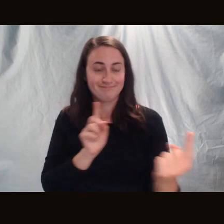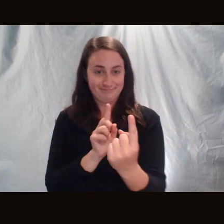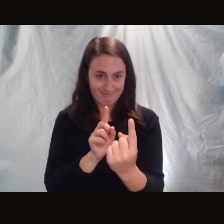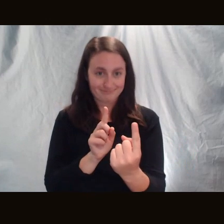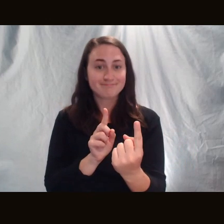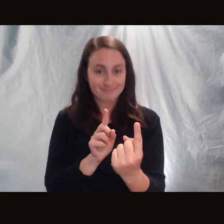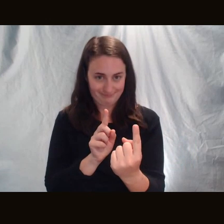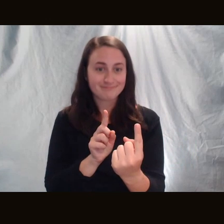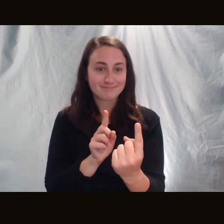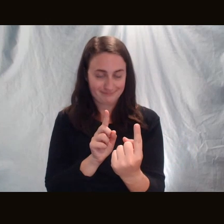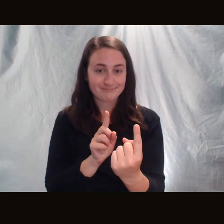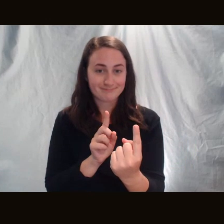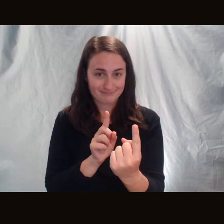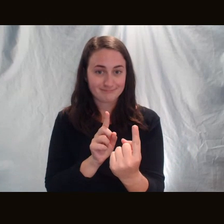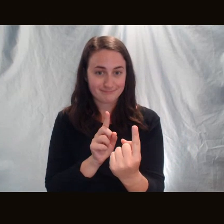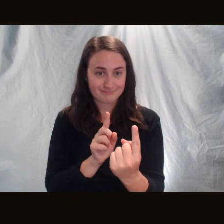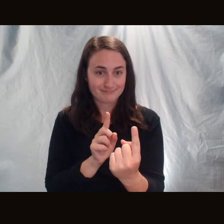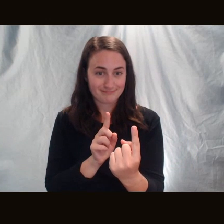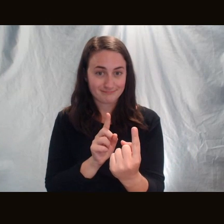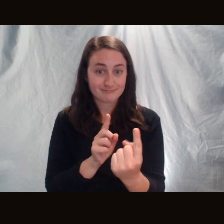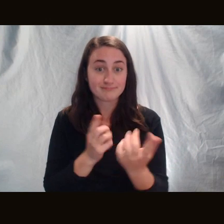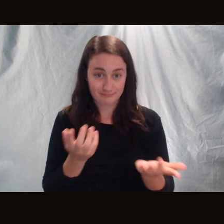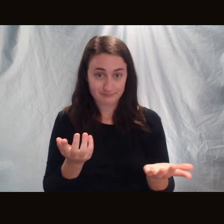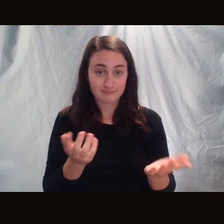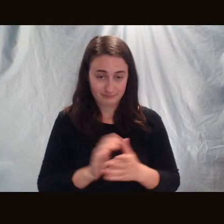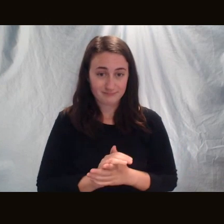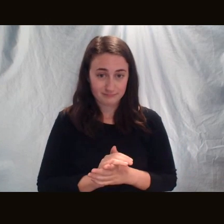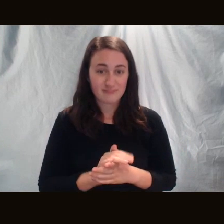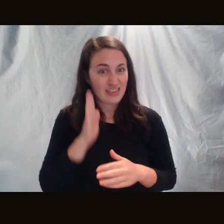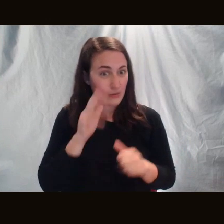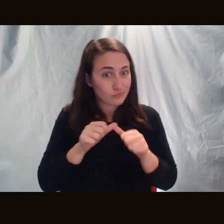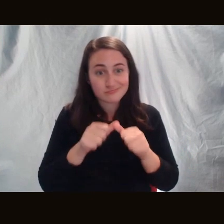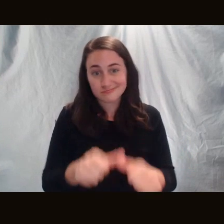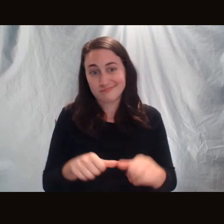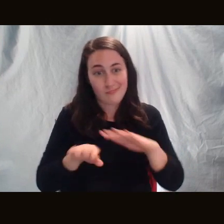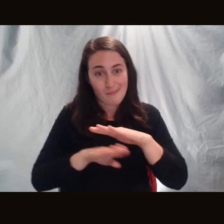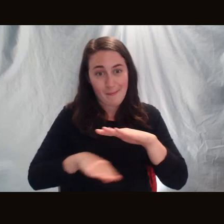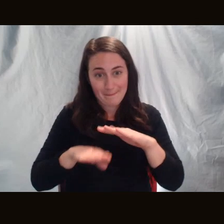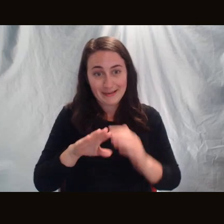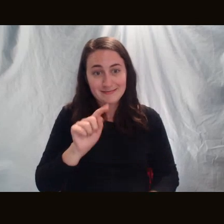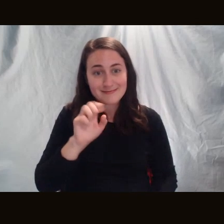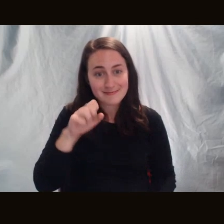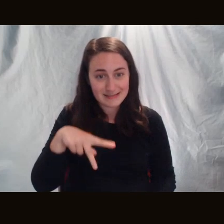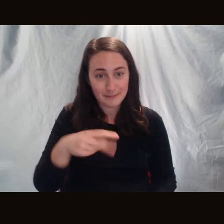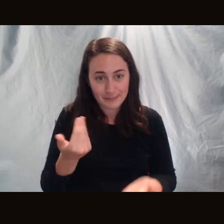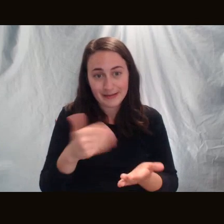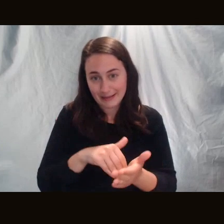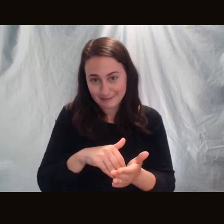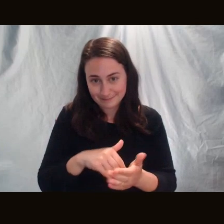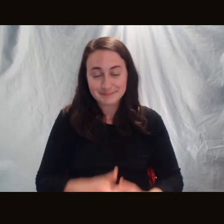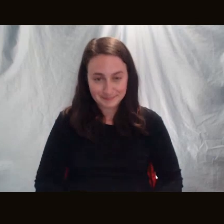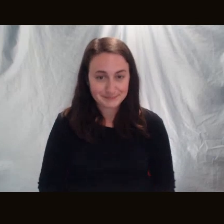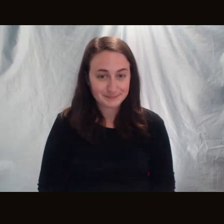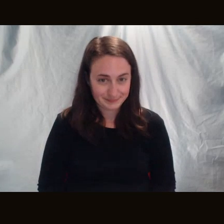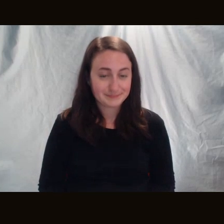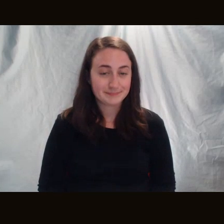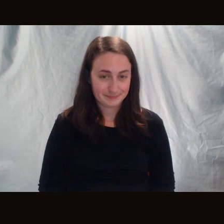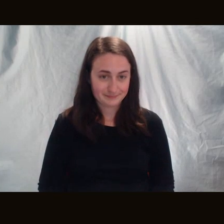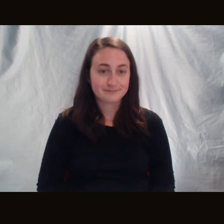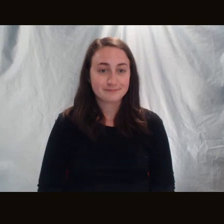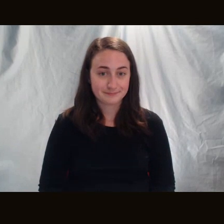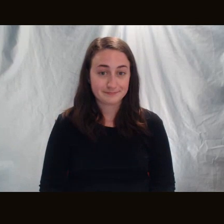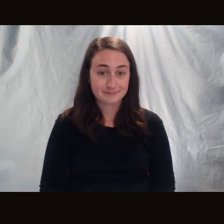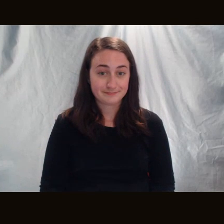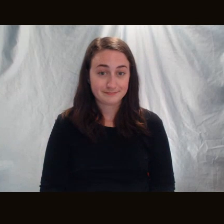order to realign ourselves and face each other at the end to continue with the basic step together, and 5, 6,